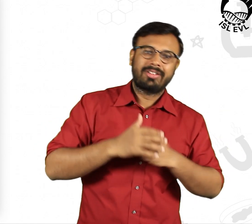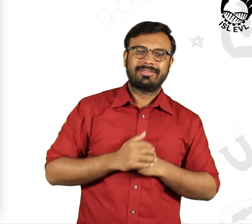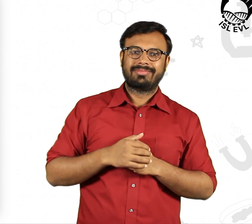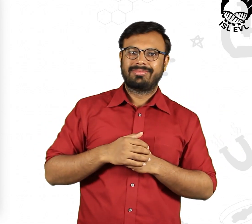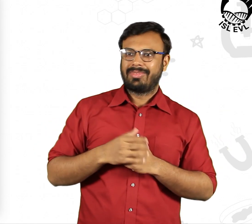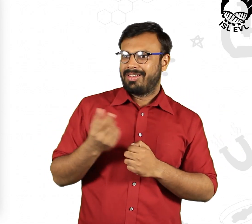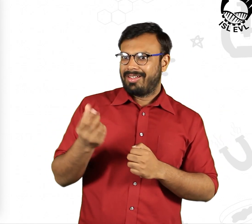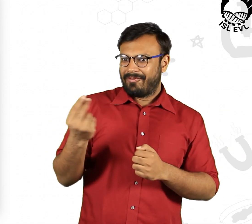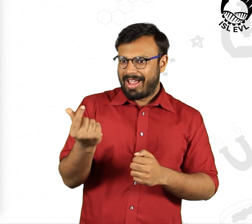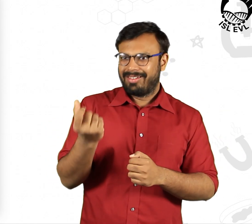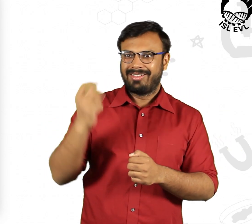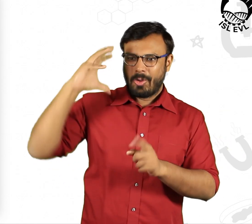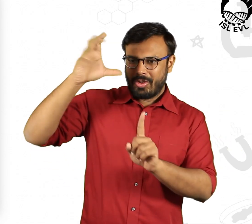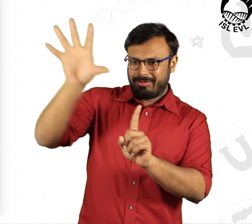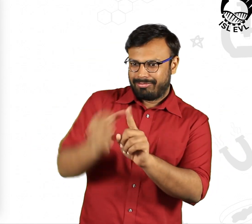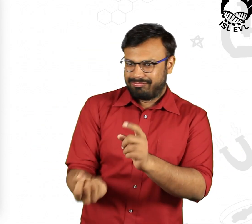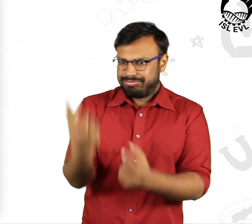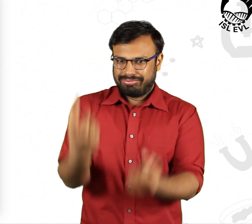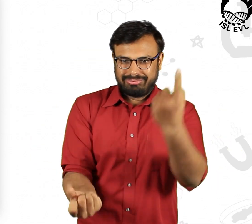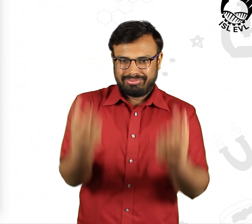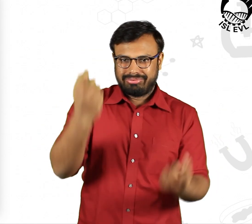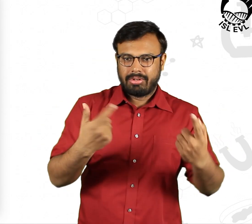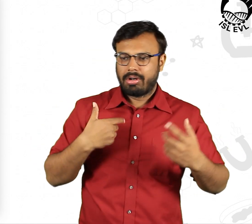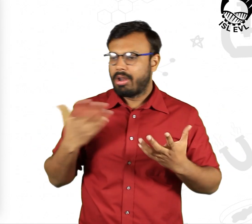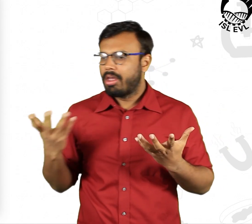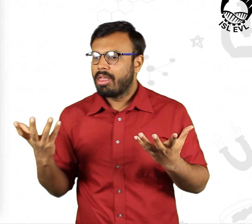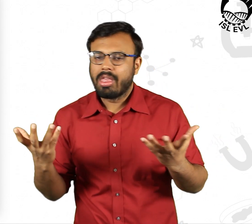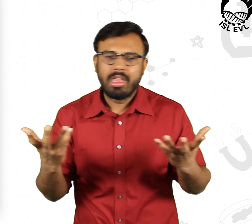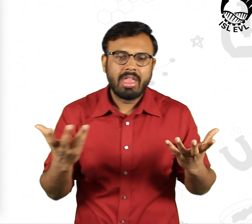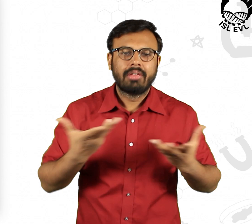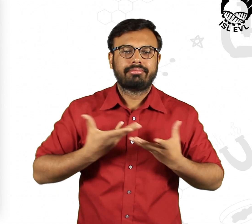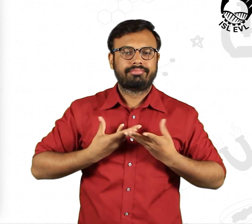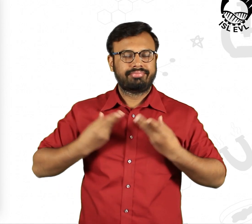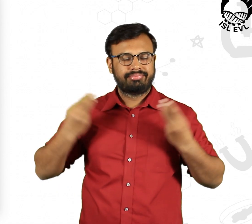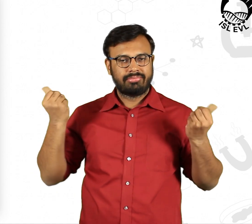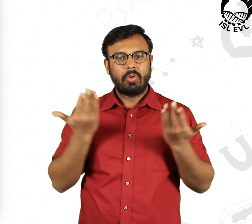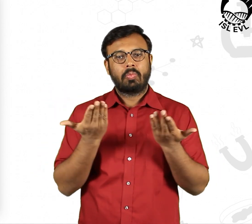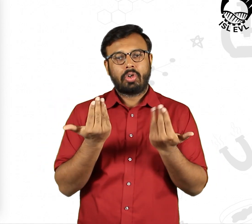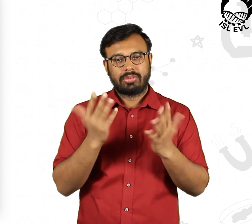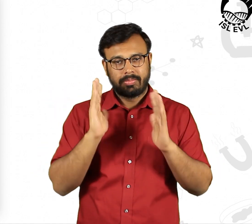or they are outcompeted by fast growing species,